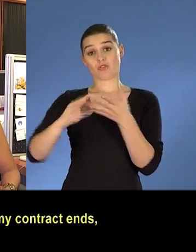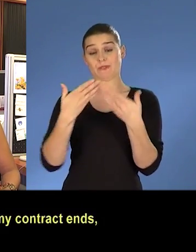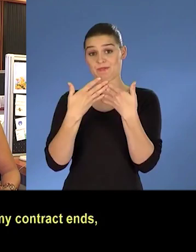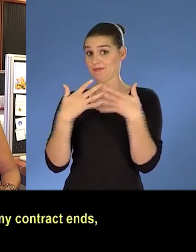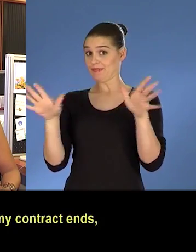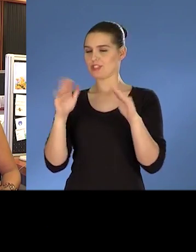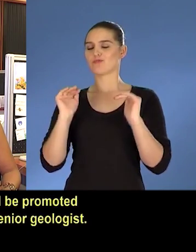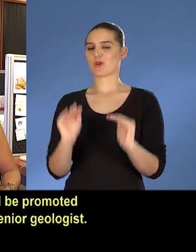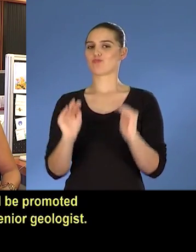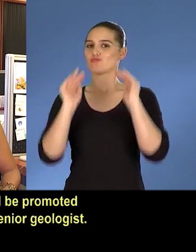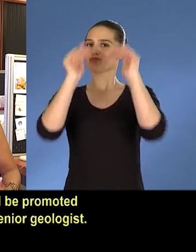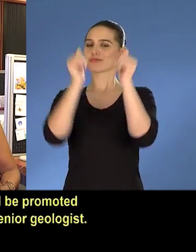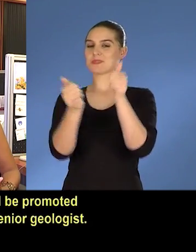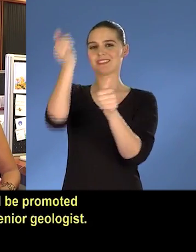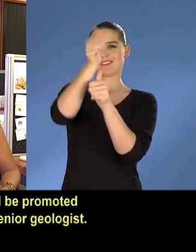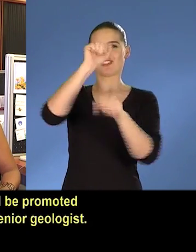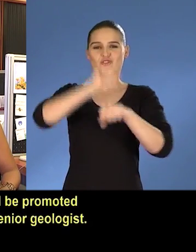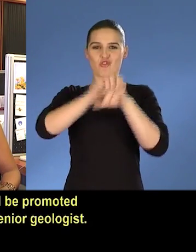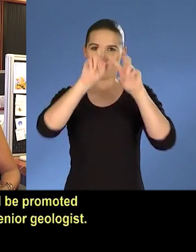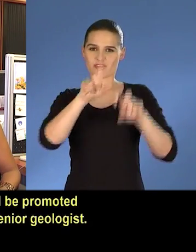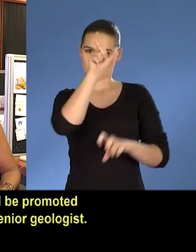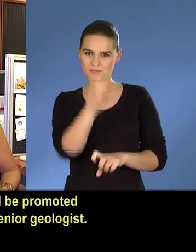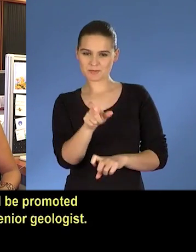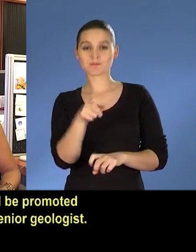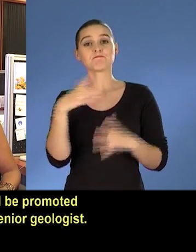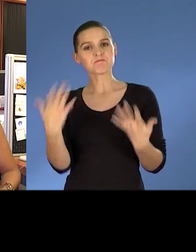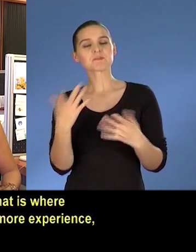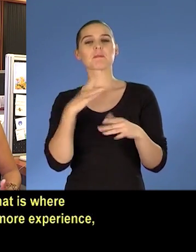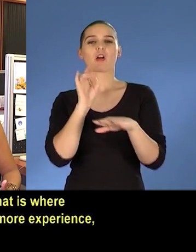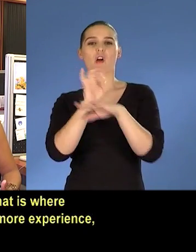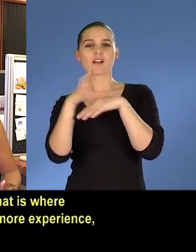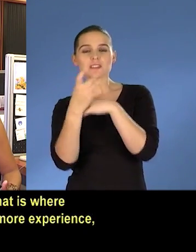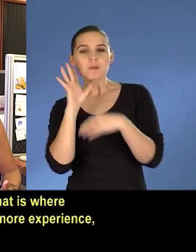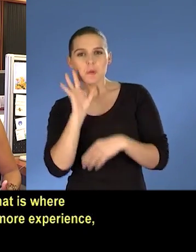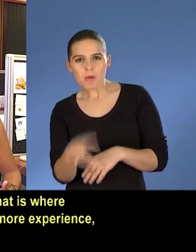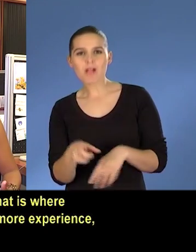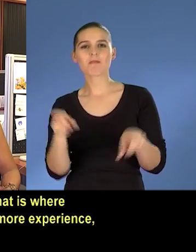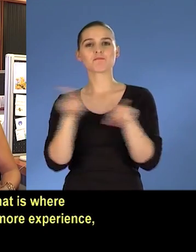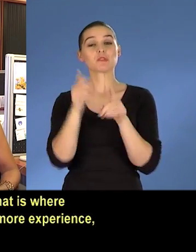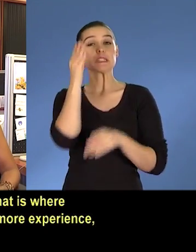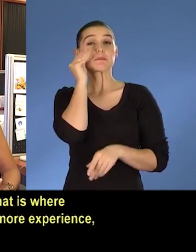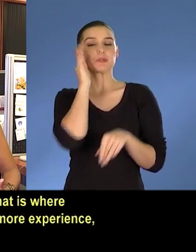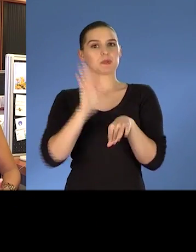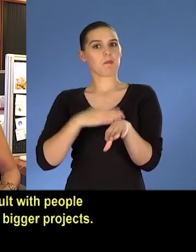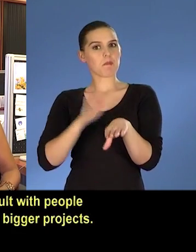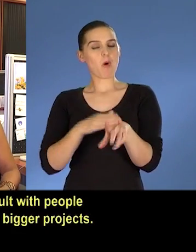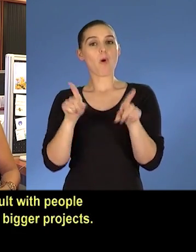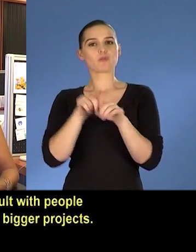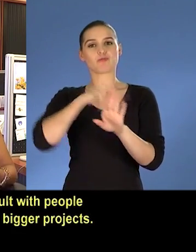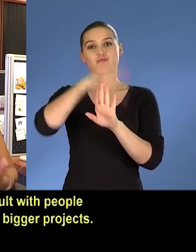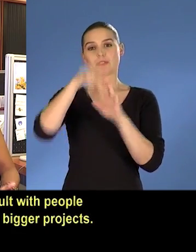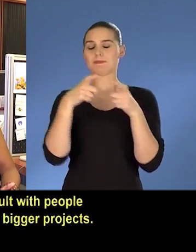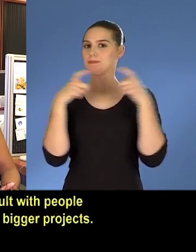when the contract ends, I will be promoted to a senior geologist. So that is where I got more experience, I